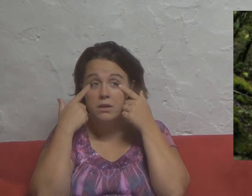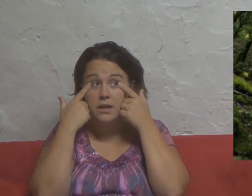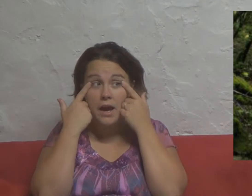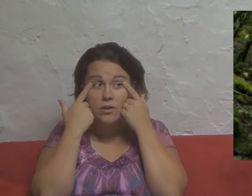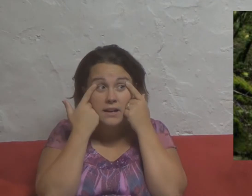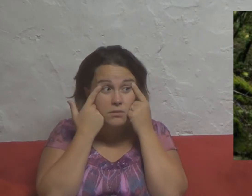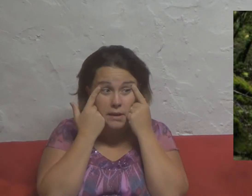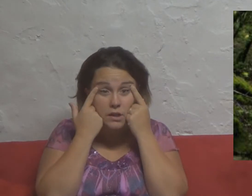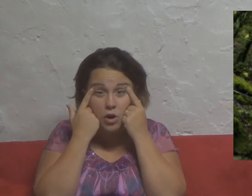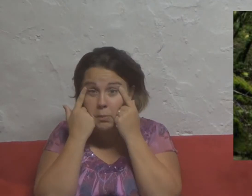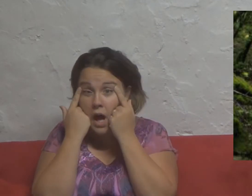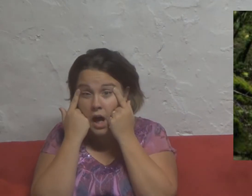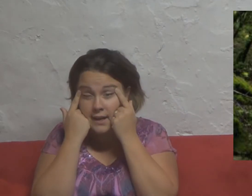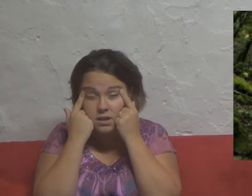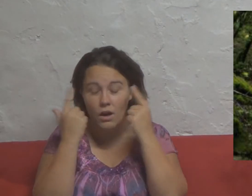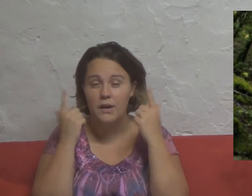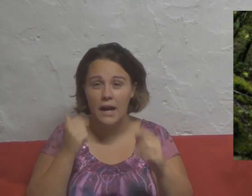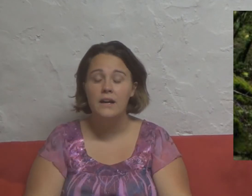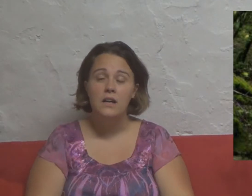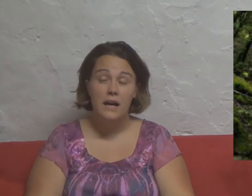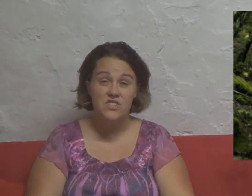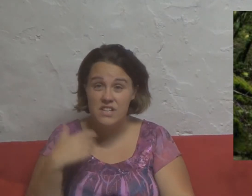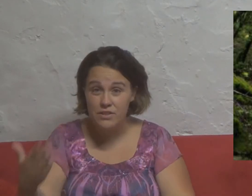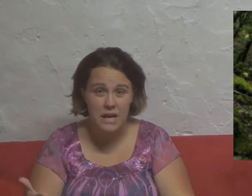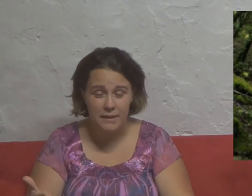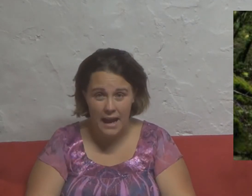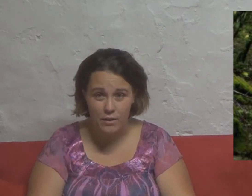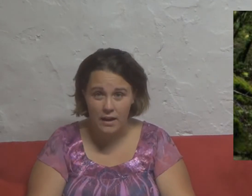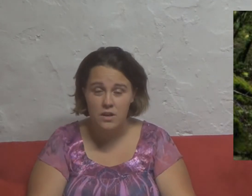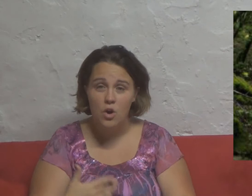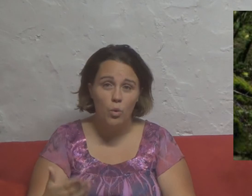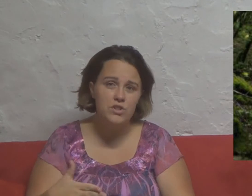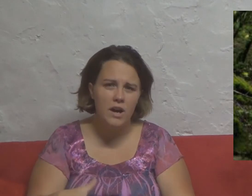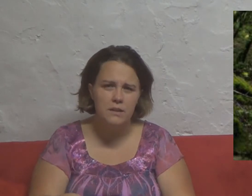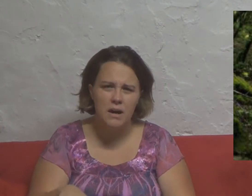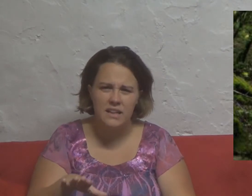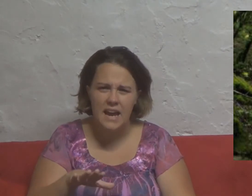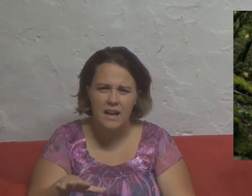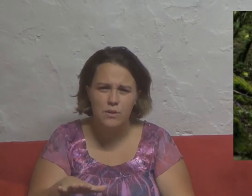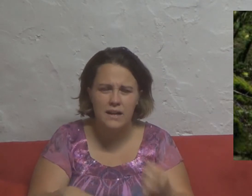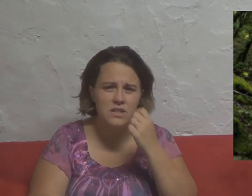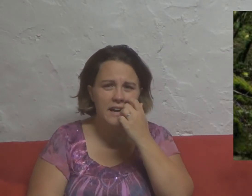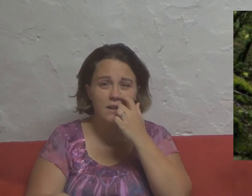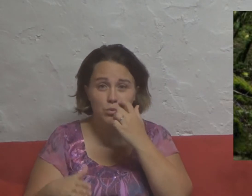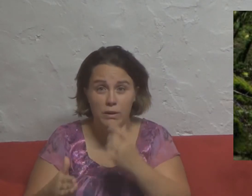the cataracts that make you go blind, okay? That's a different type of cataract. We're talking about the cataracts in a